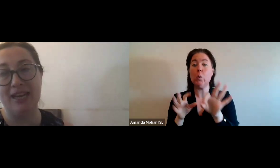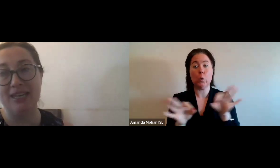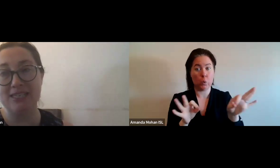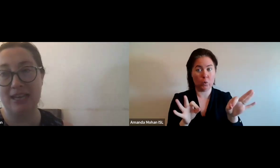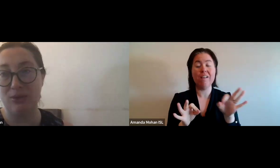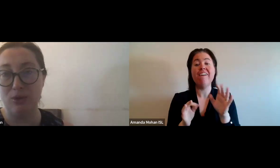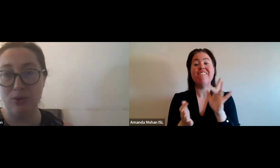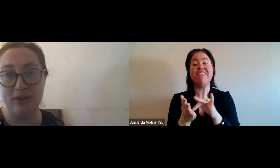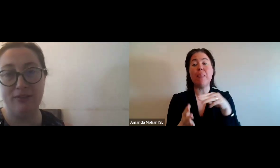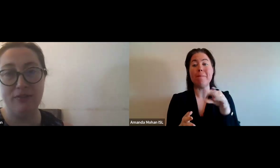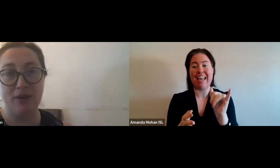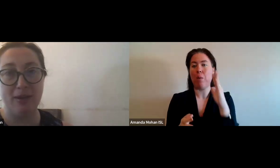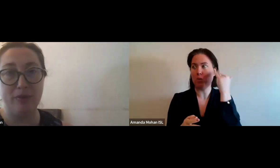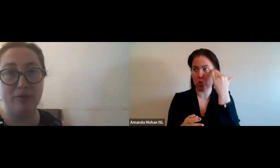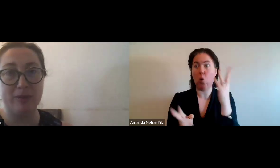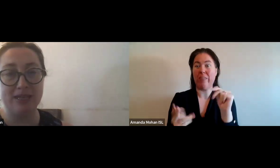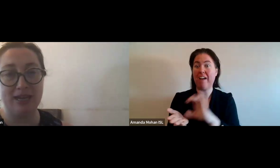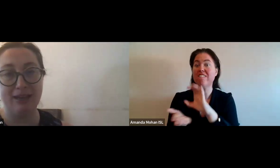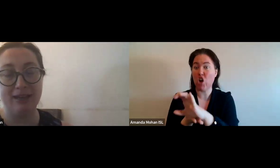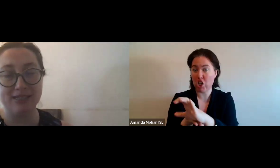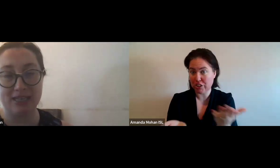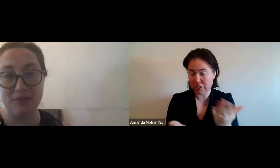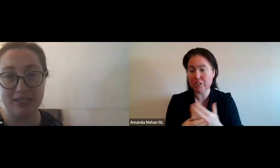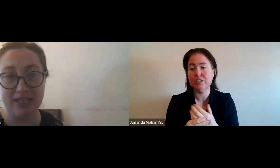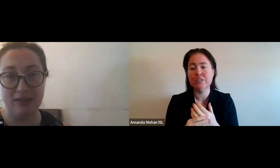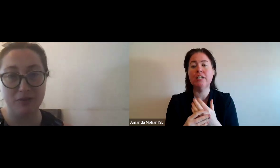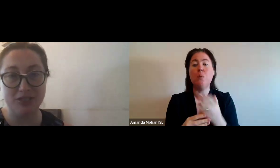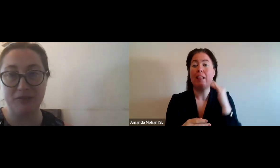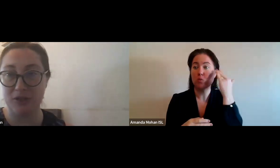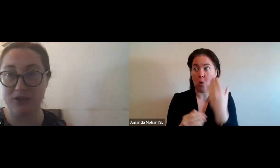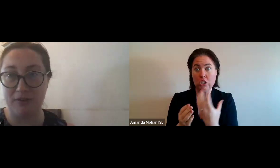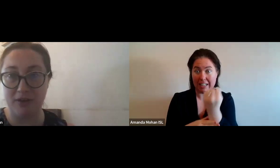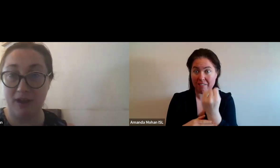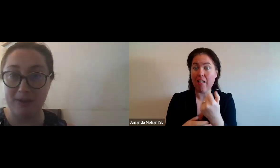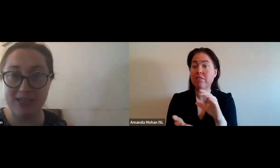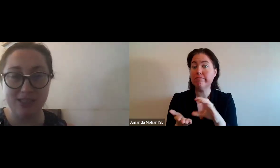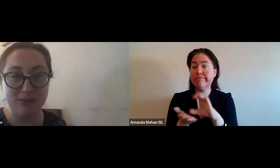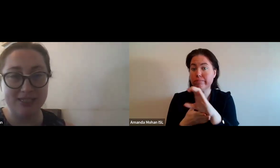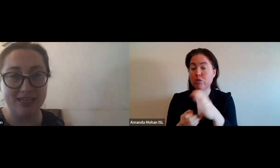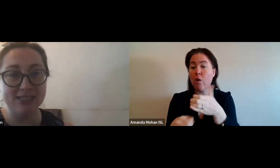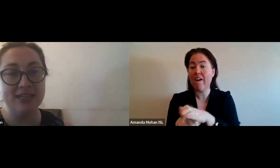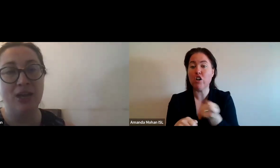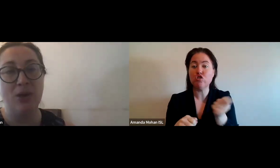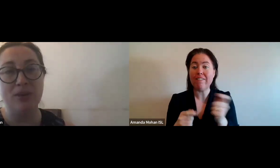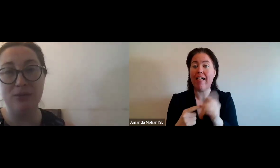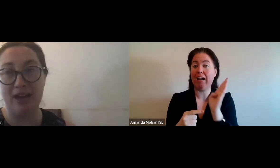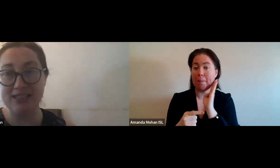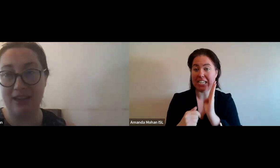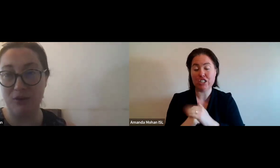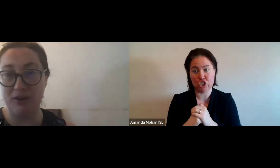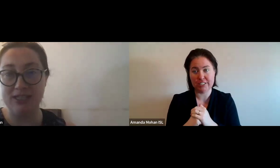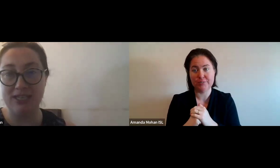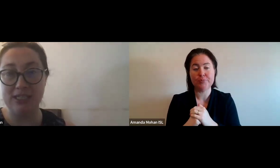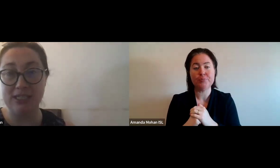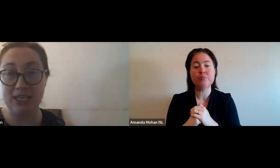of May and let you know if you've been successful in getting funding for your travel and accommodation to attend. We do